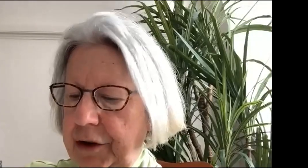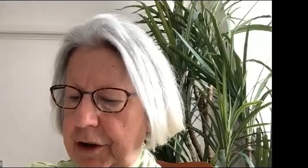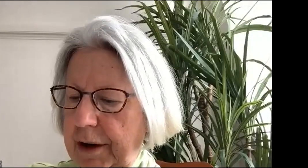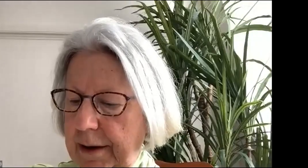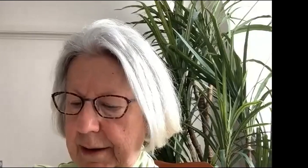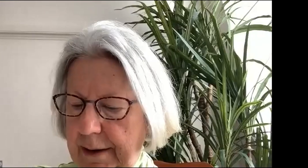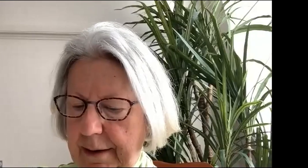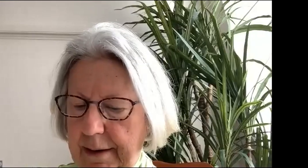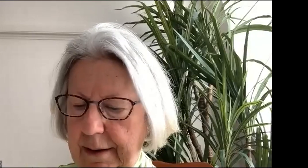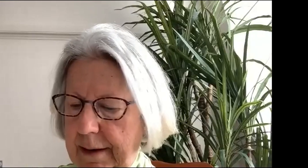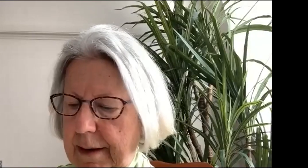H,